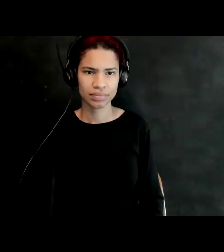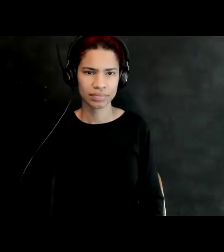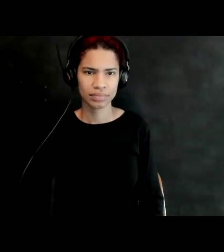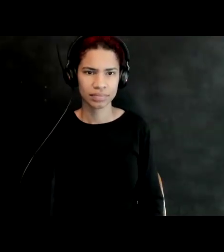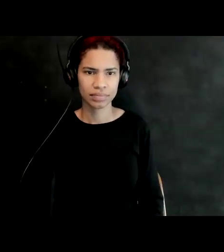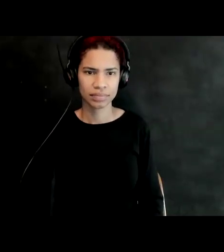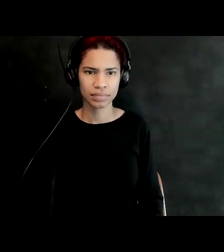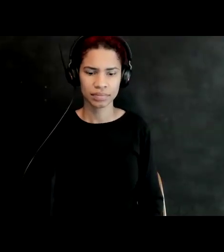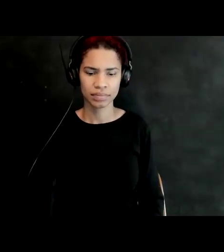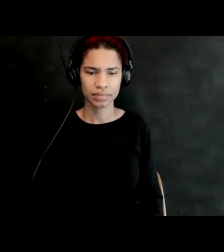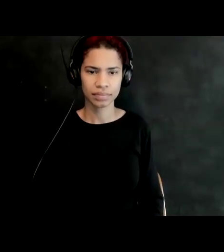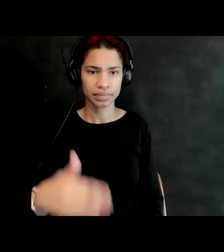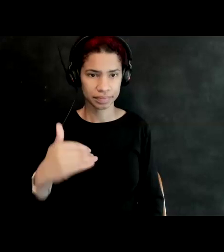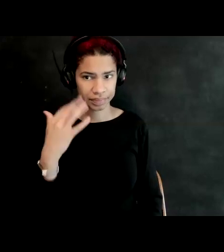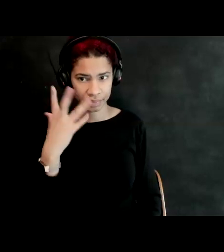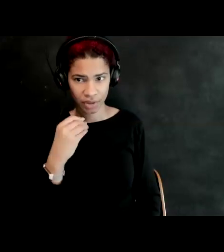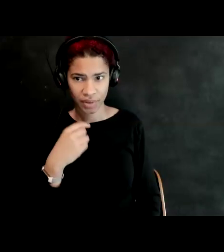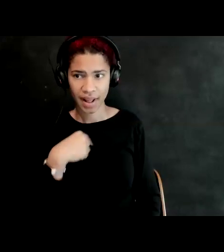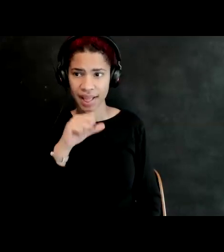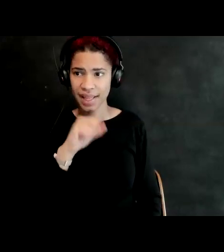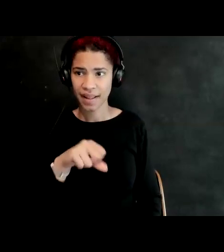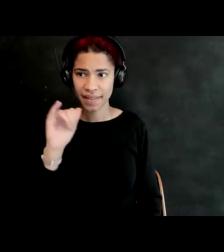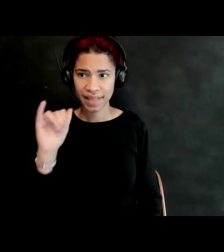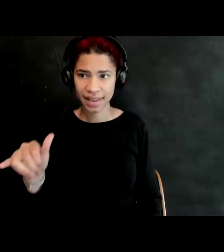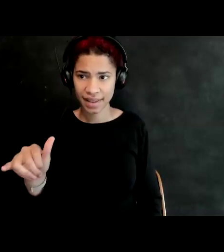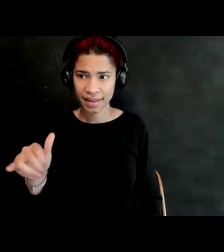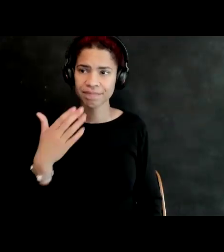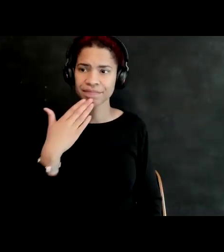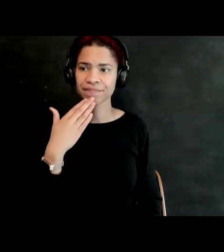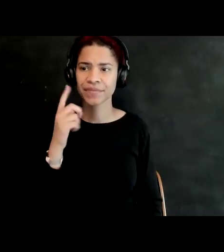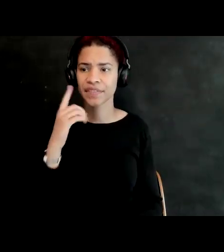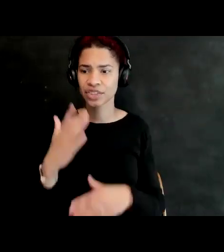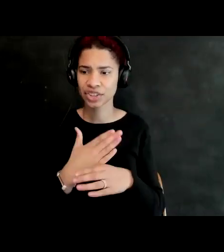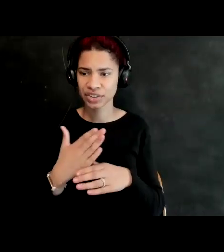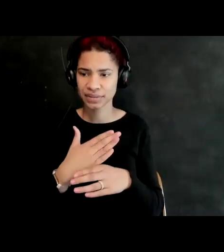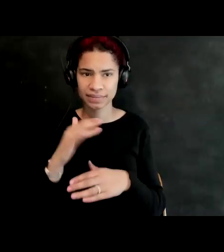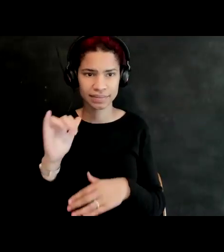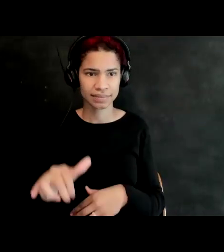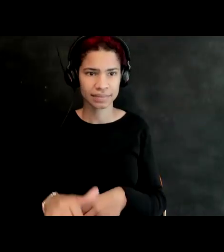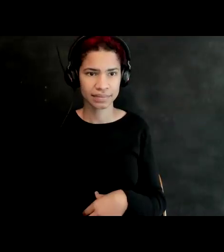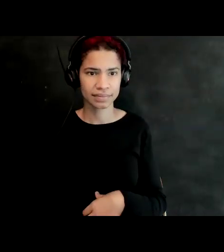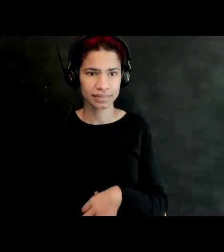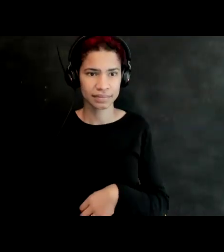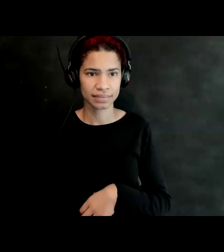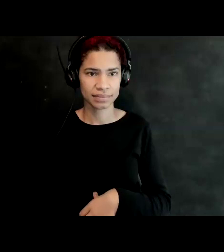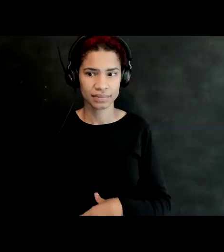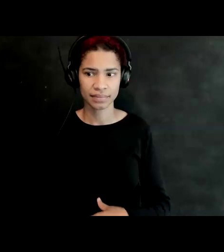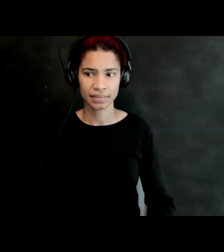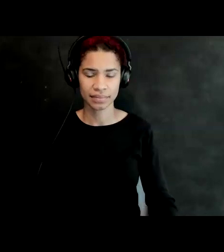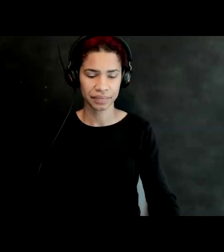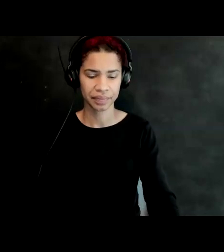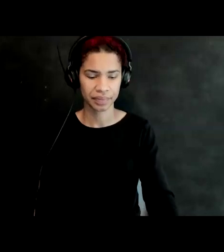Wow, that's beautiful. I love that. Thank you for sharing that. Good, Lisa.